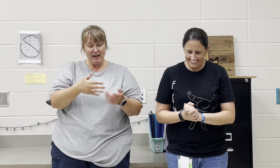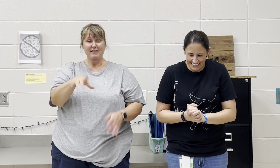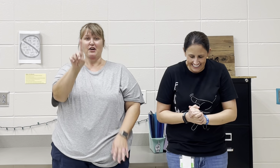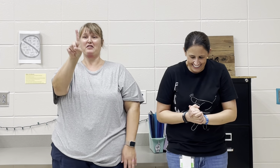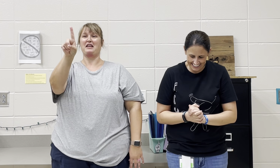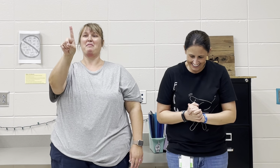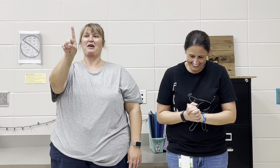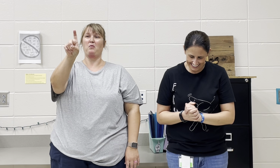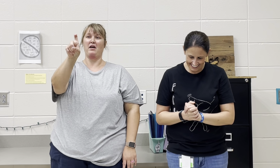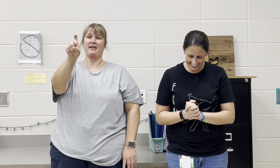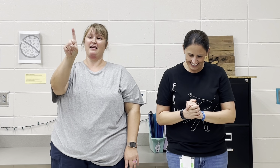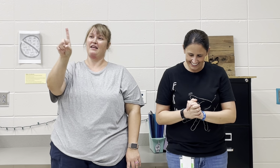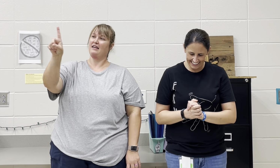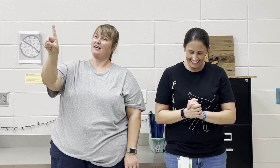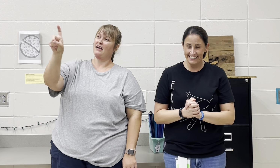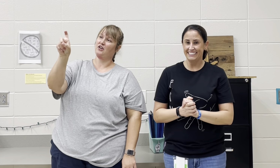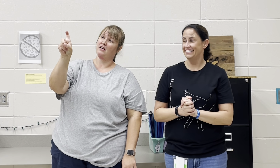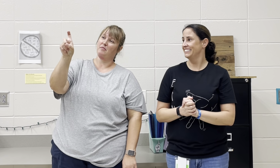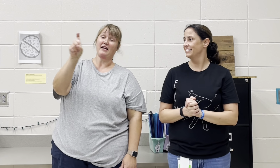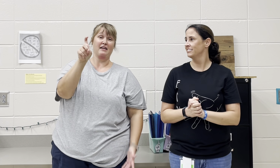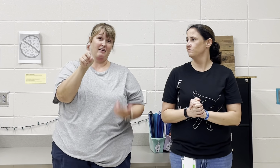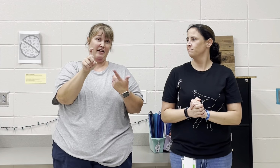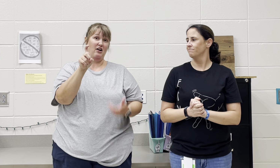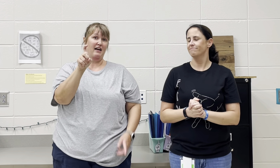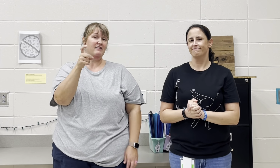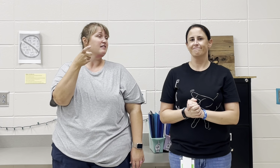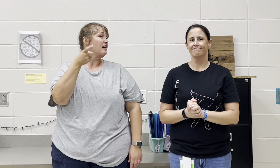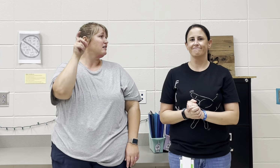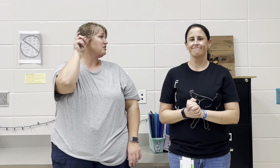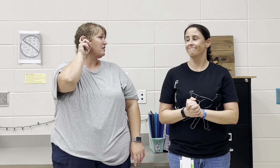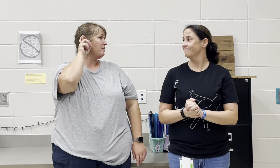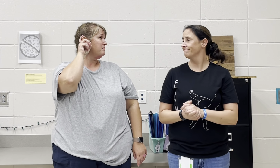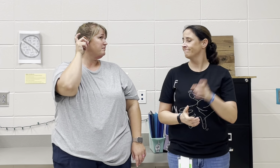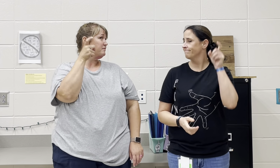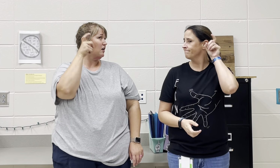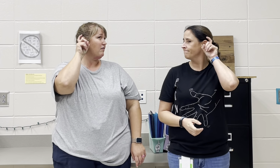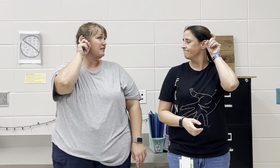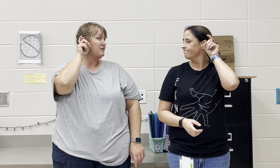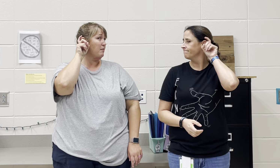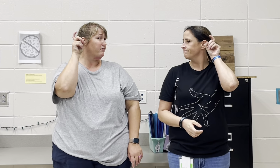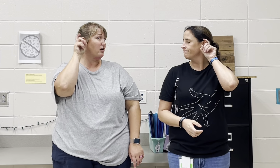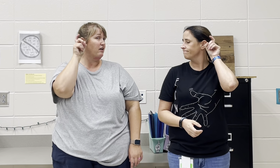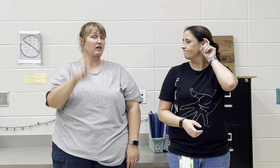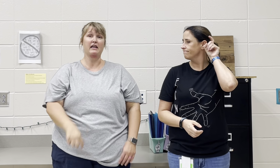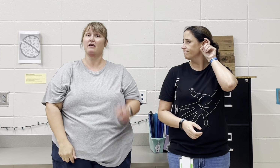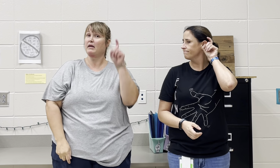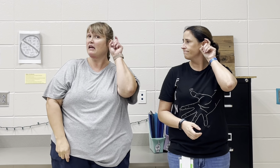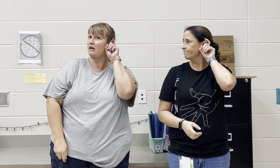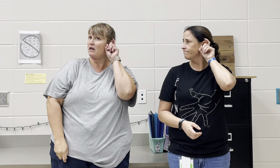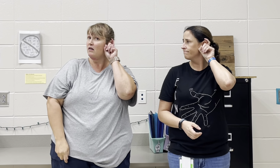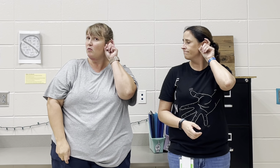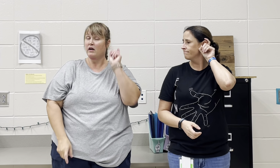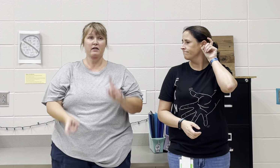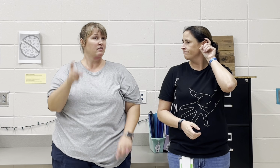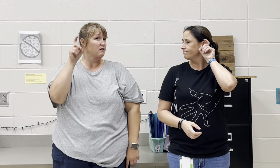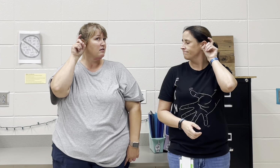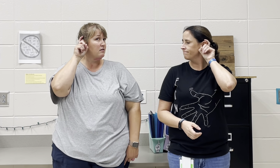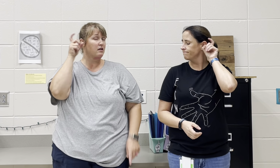So it's gonna be a 1, and you're gonna make it a letter X, and it's just gonna go right to the top of your ear, and it can be 1, 2,